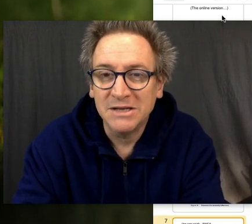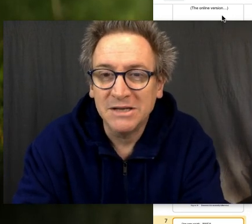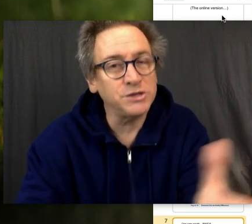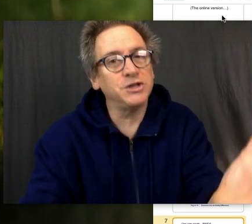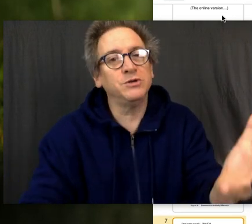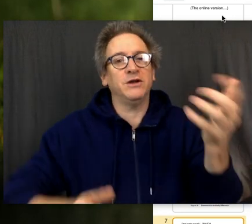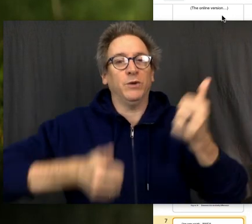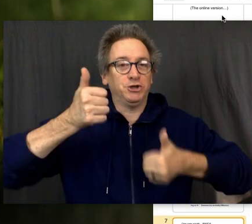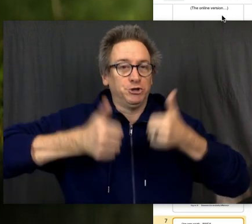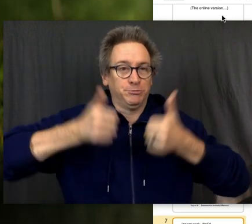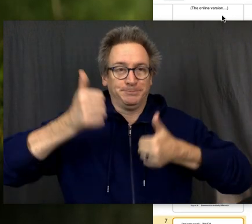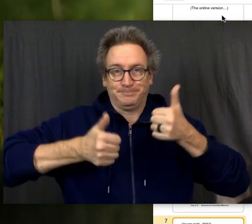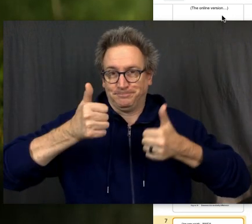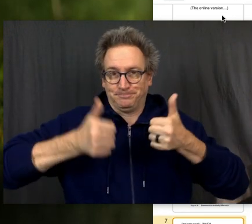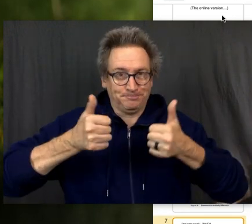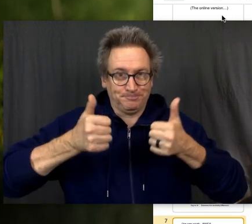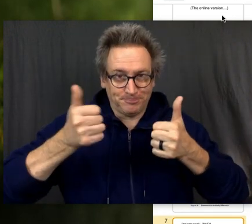So here's the new sign, which.